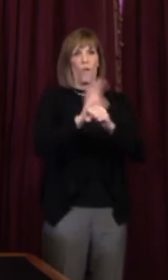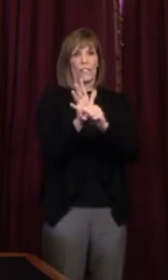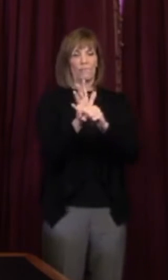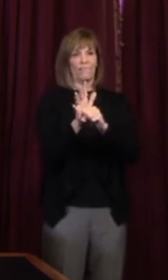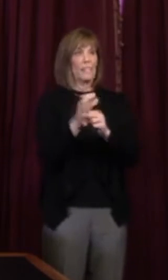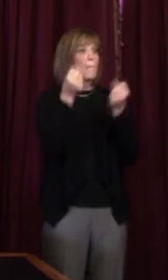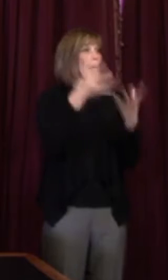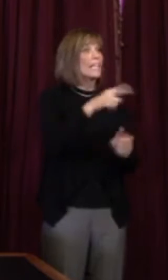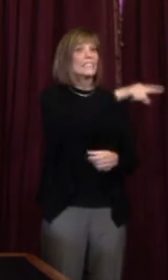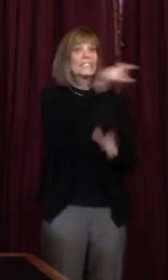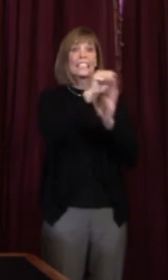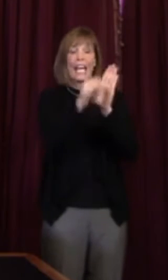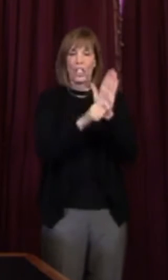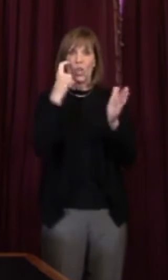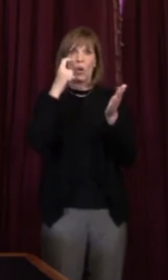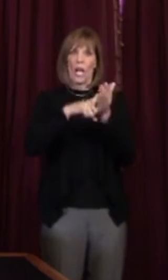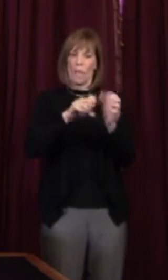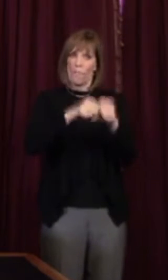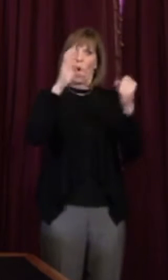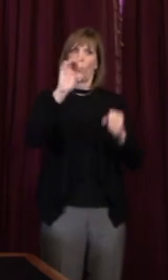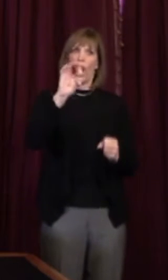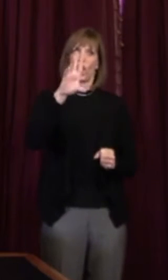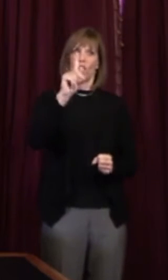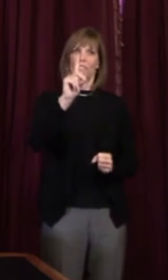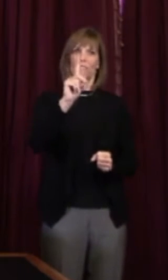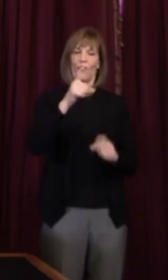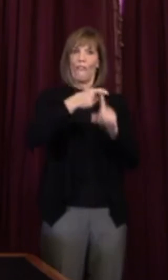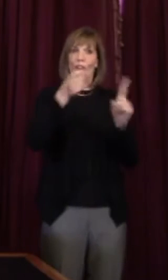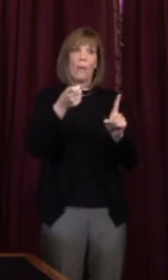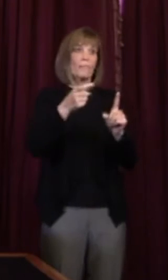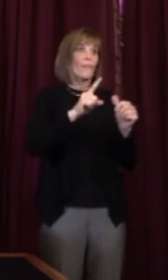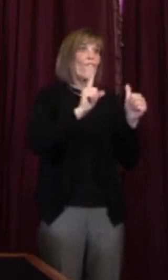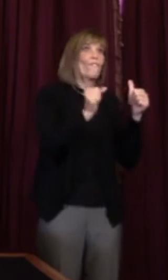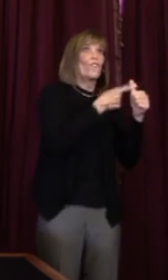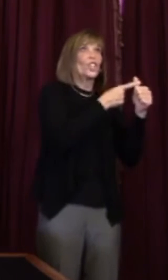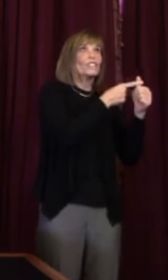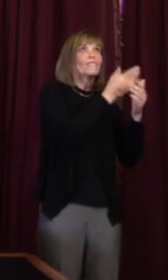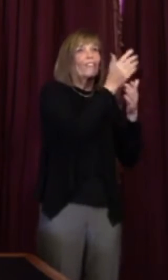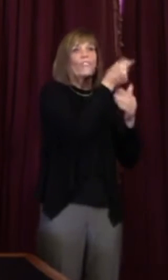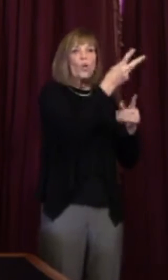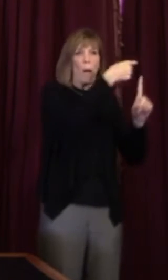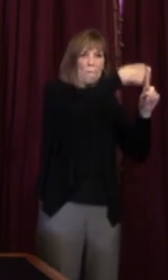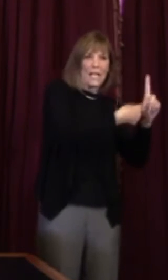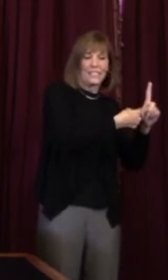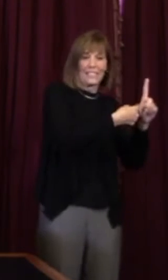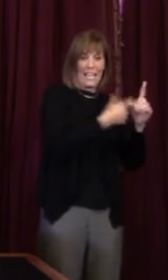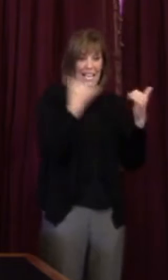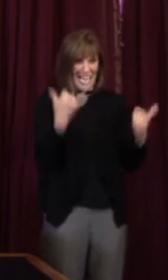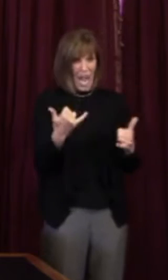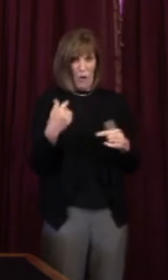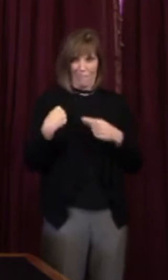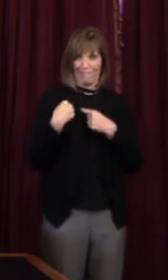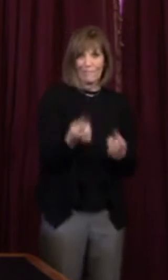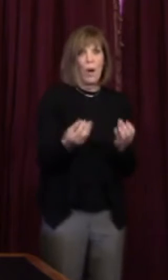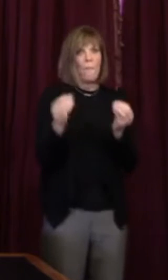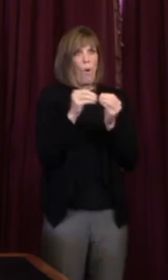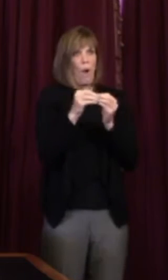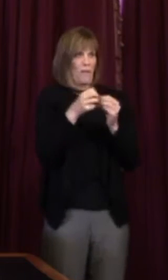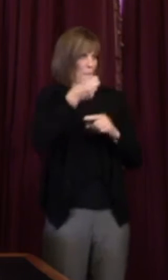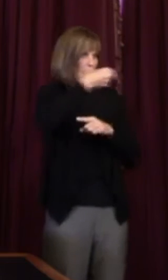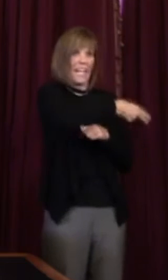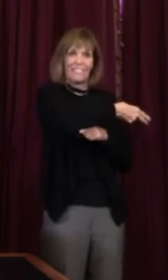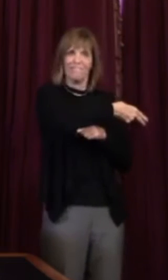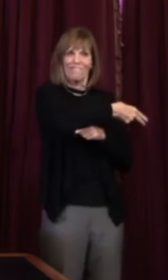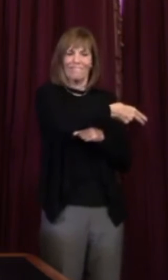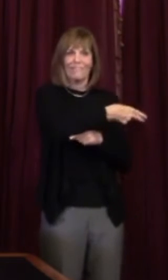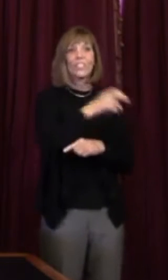ours, have seen their record numbers of cases from earlier in the year surpassed during the current surge.